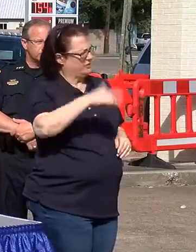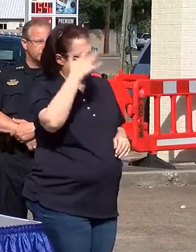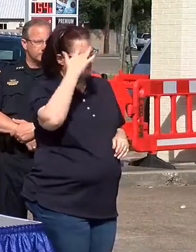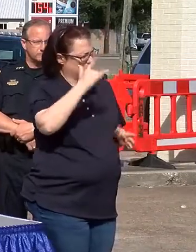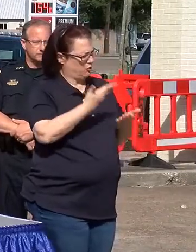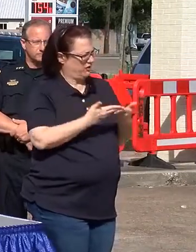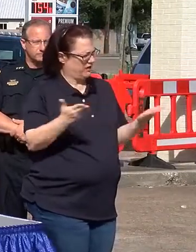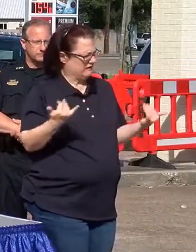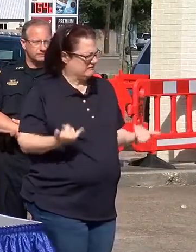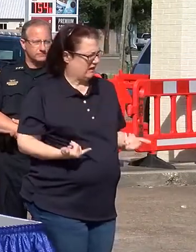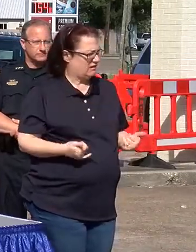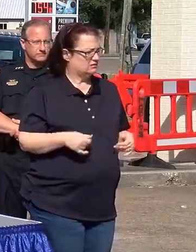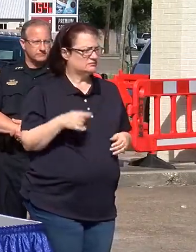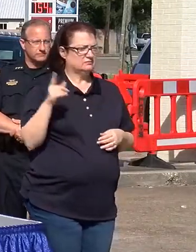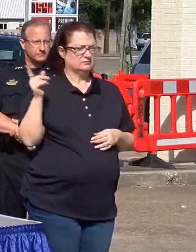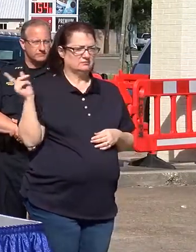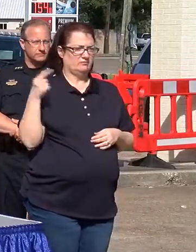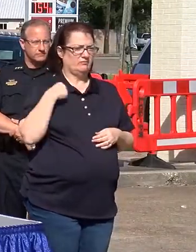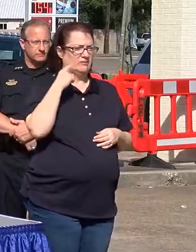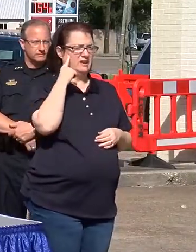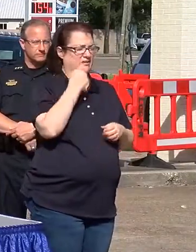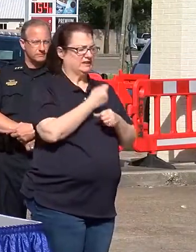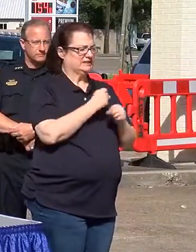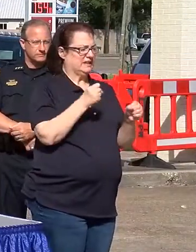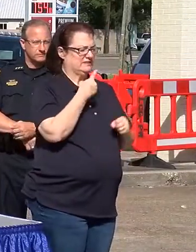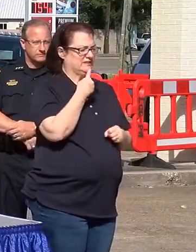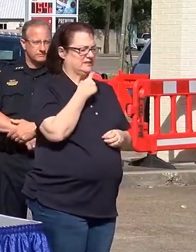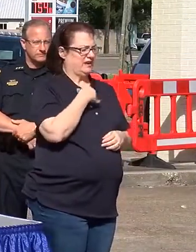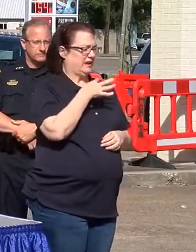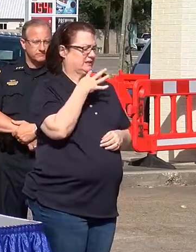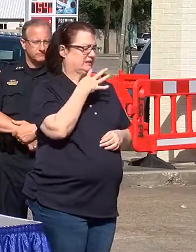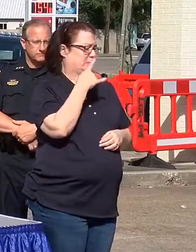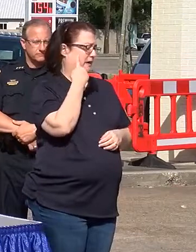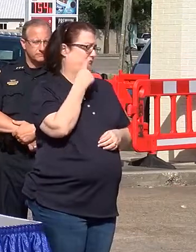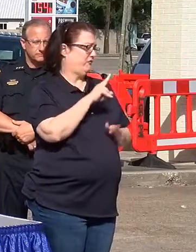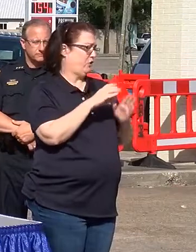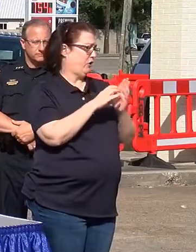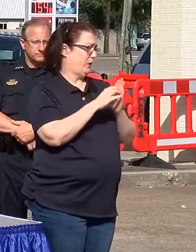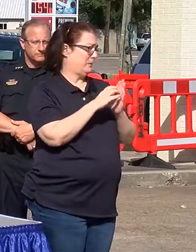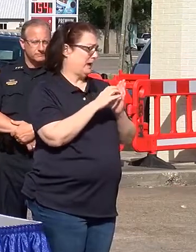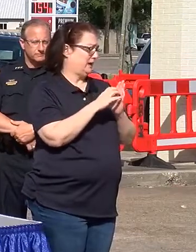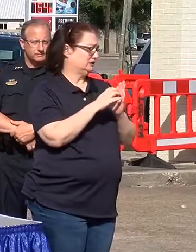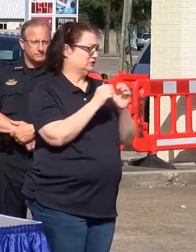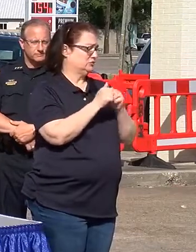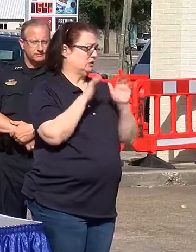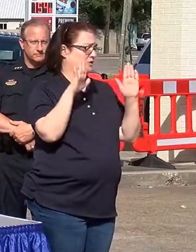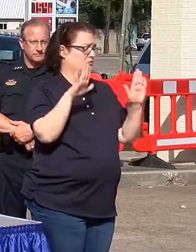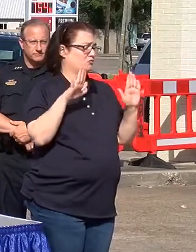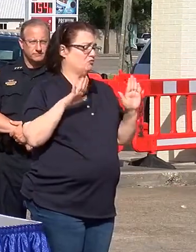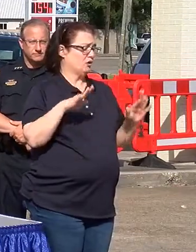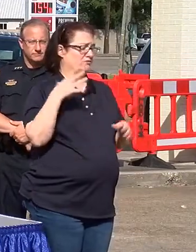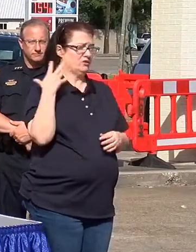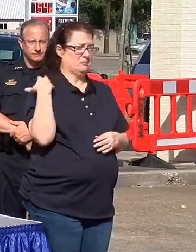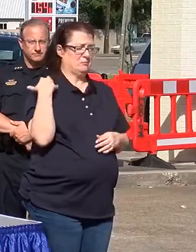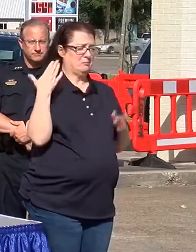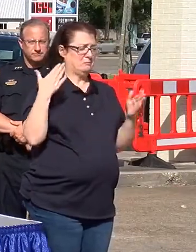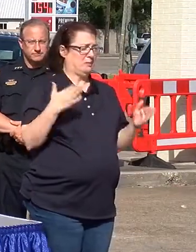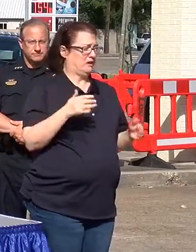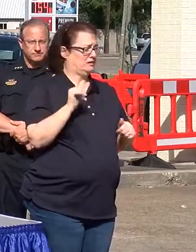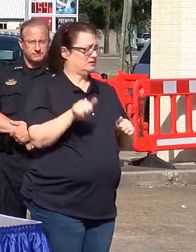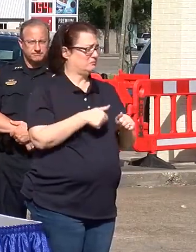this time? Well, I think it's safe to say that I speak for the parish, along with our wonderful mayors that stand with us. We